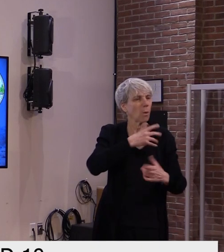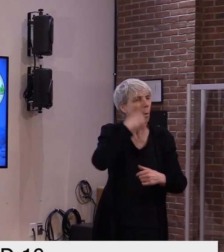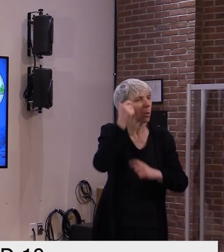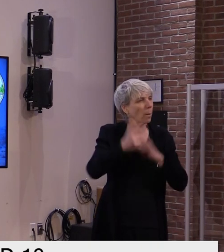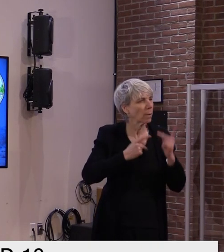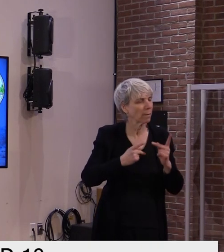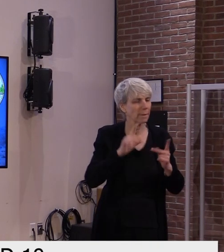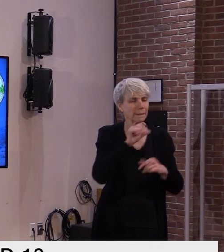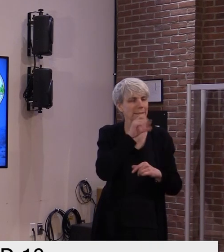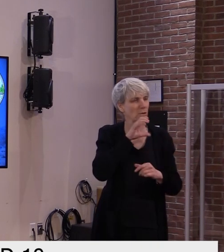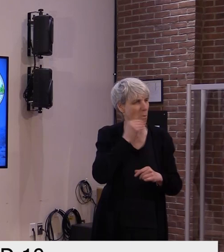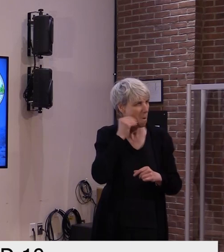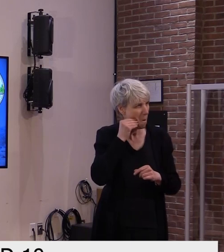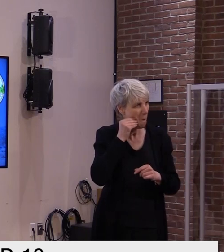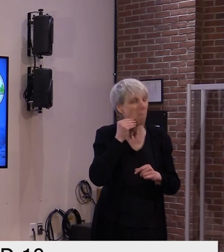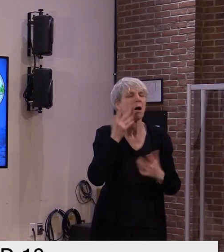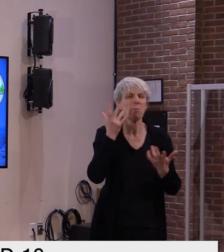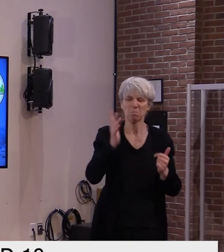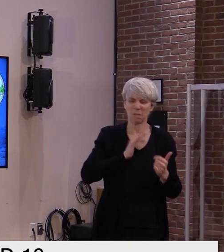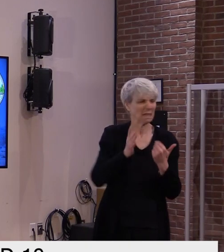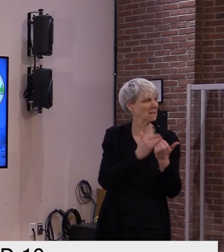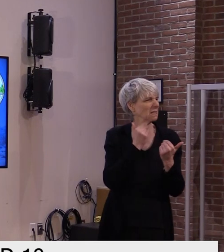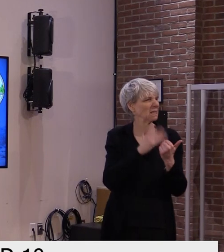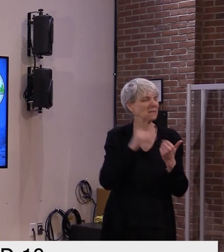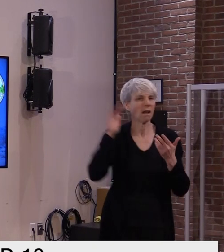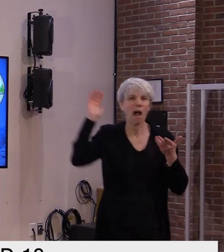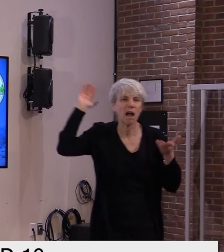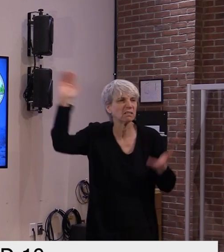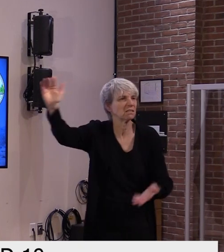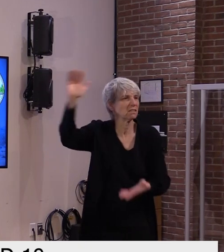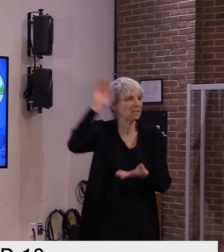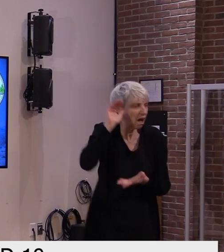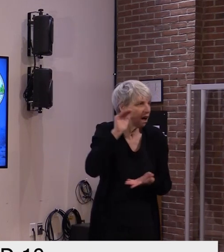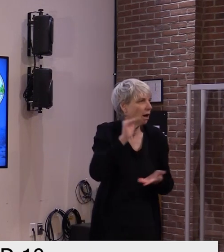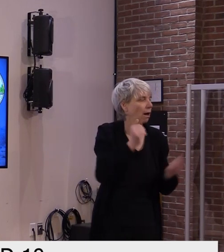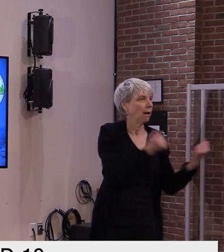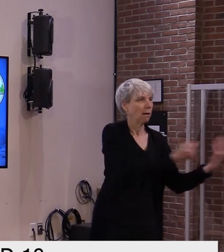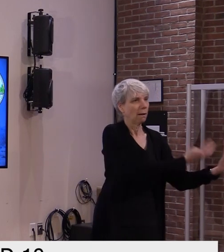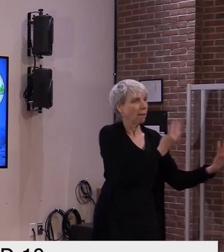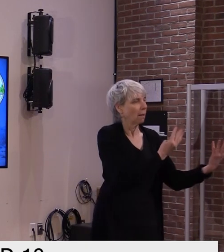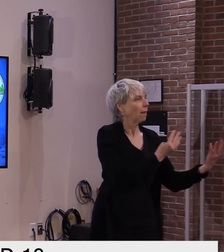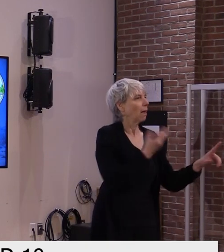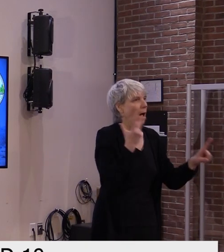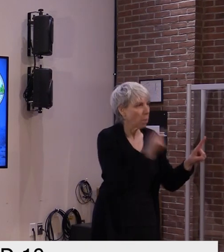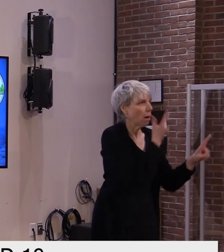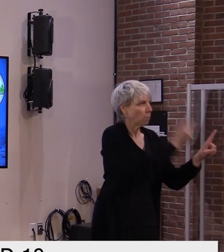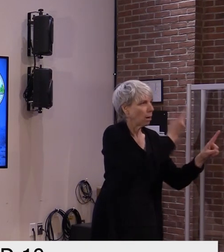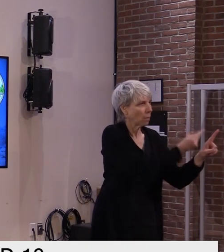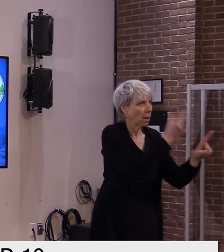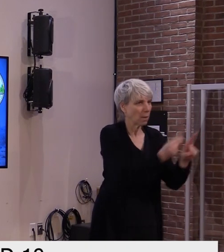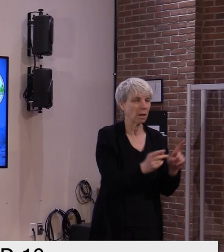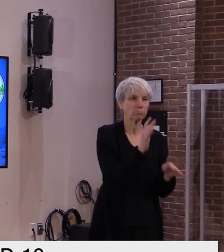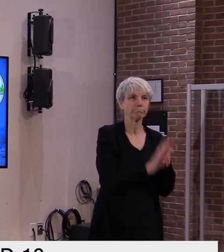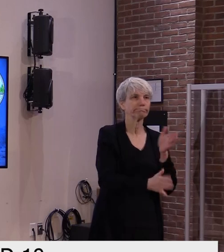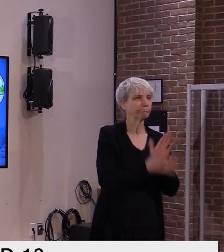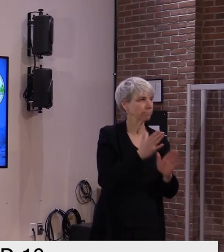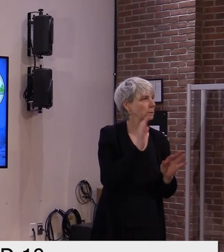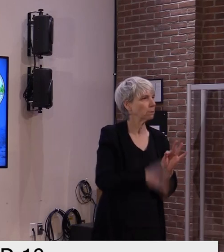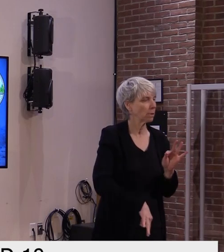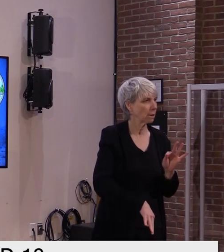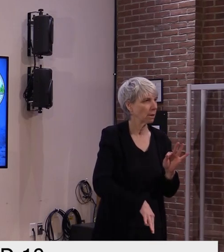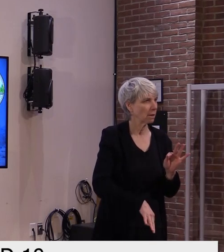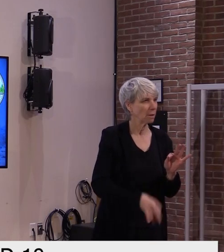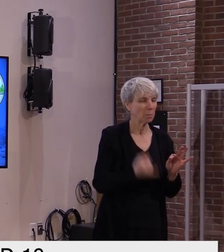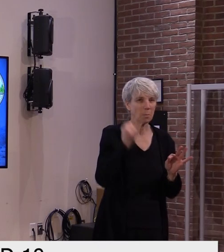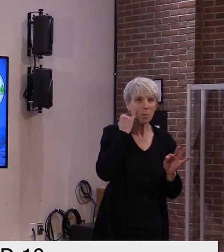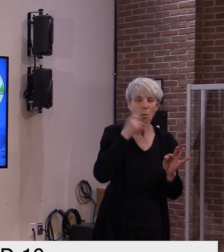to seniors who are at home and they're affiliated, for example, with a home health care agency, are they going to